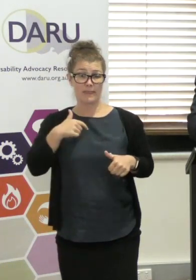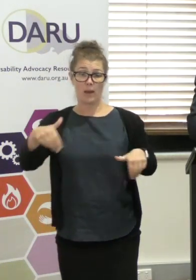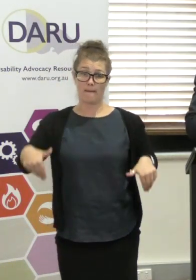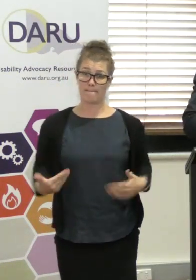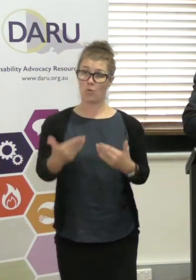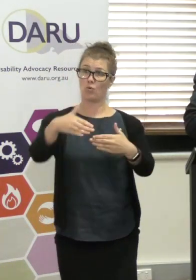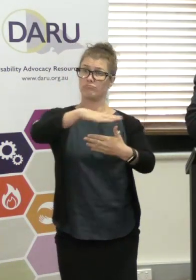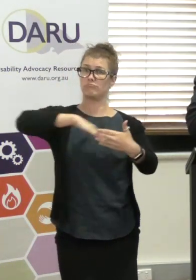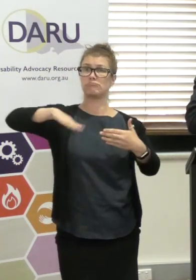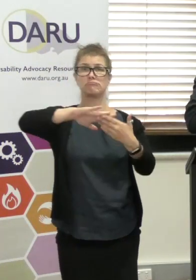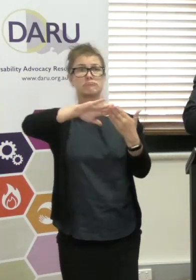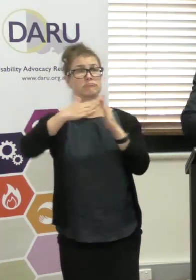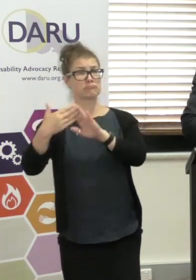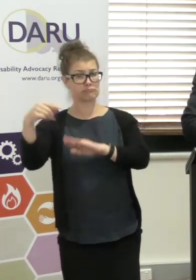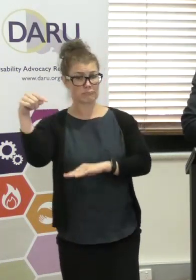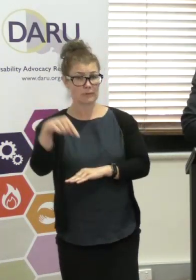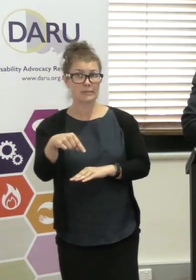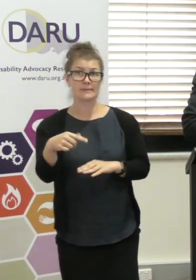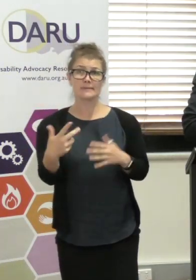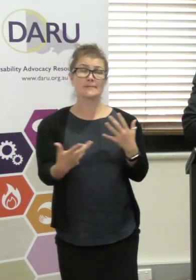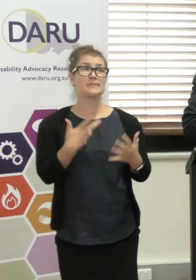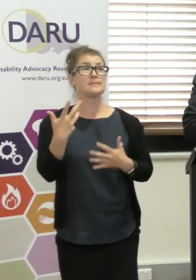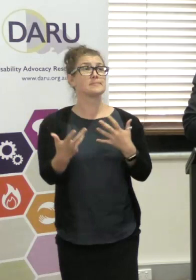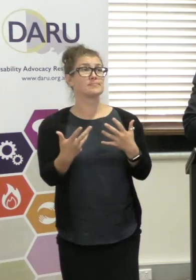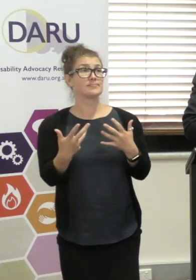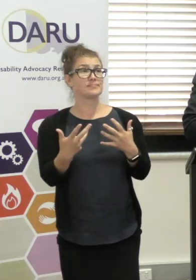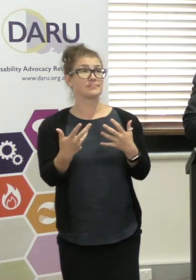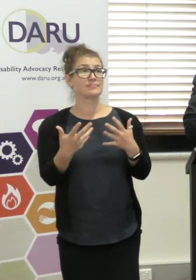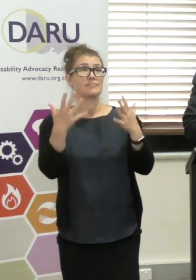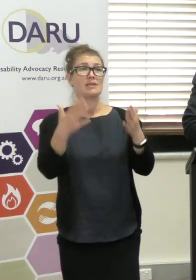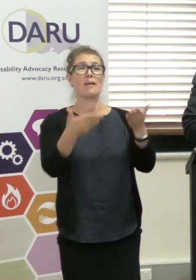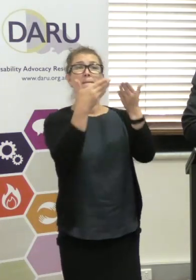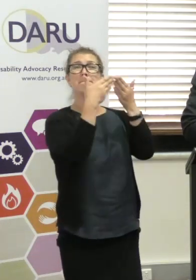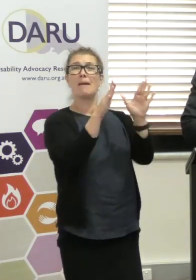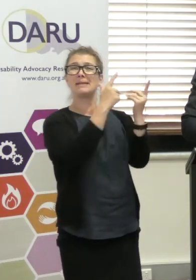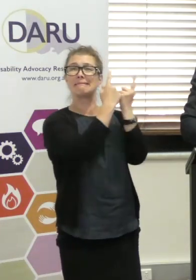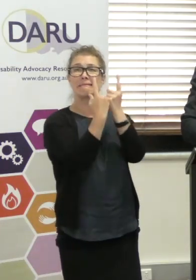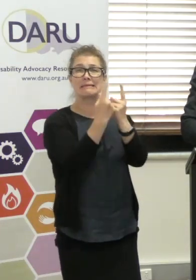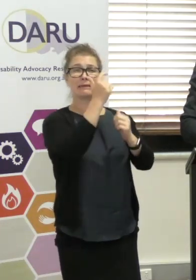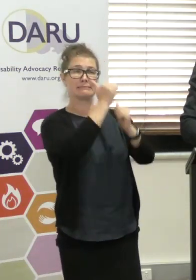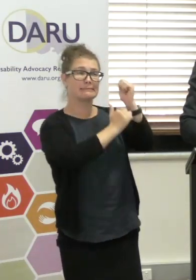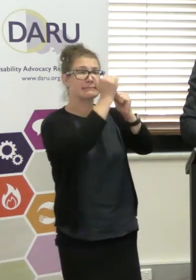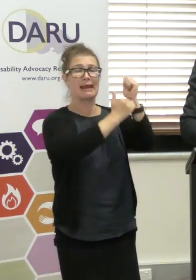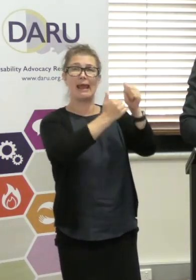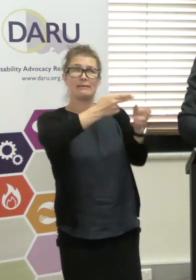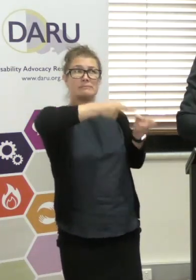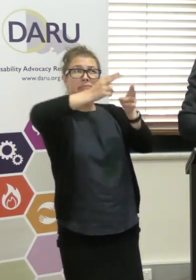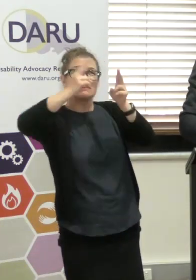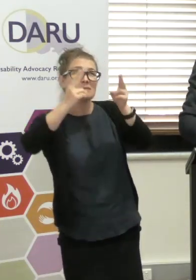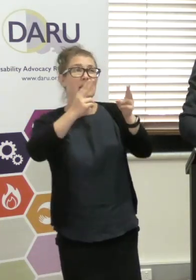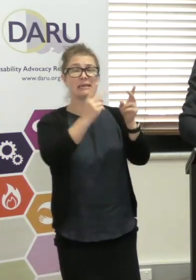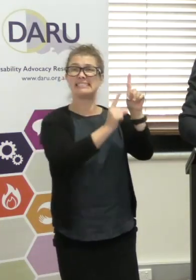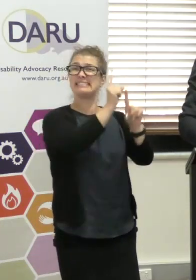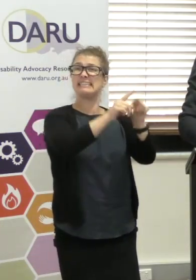there is, a lot of public infrastructure and utilities that we have in metropolitan areas, we kind of